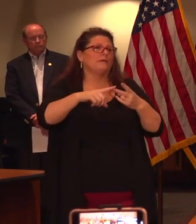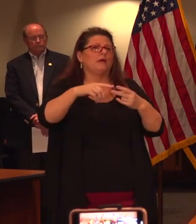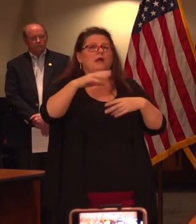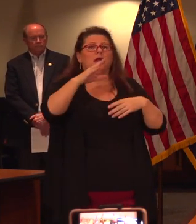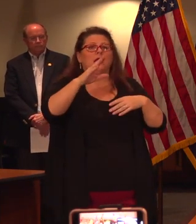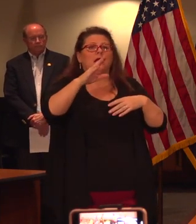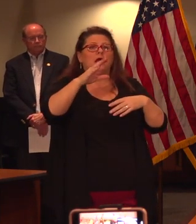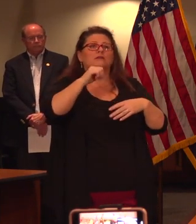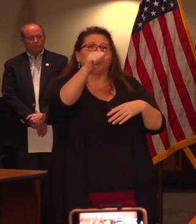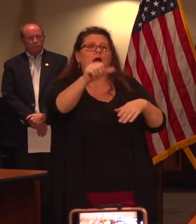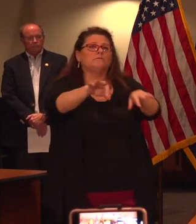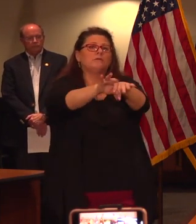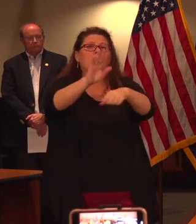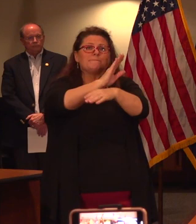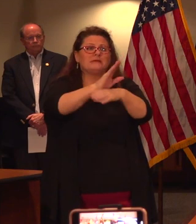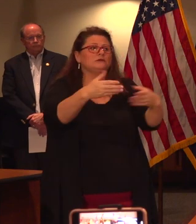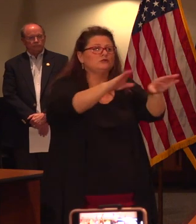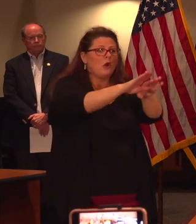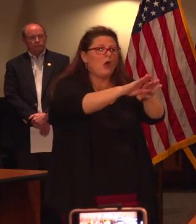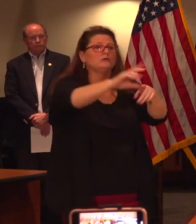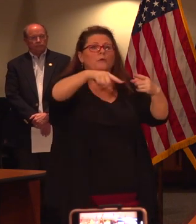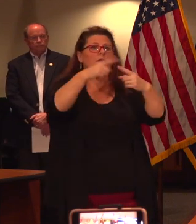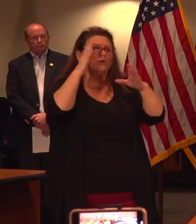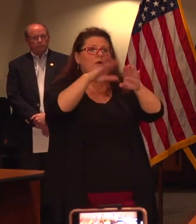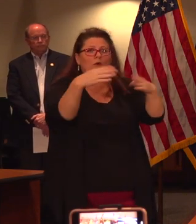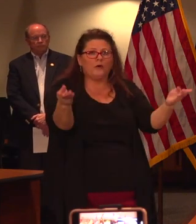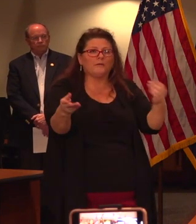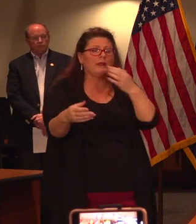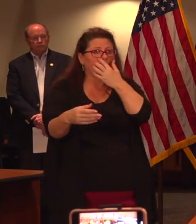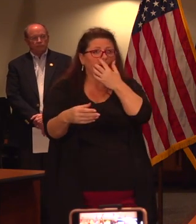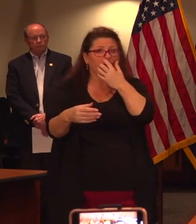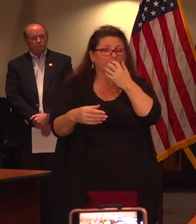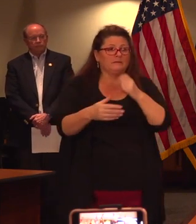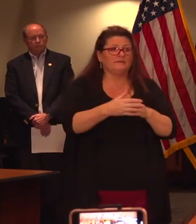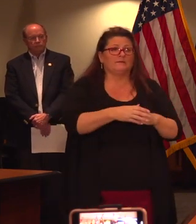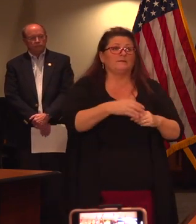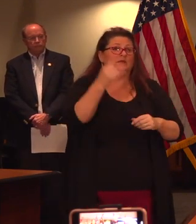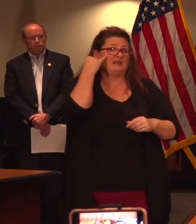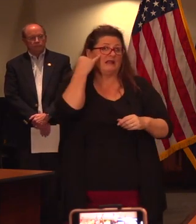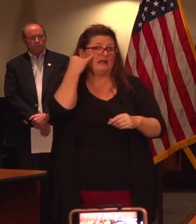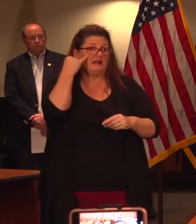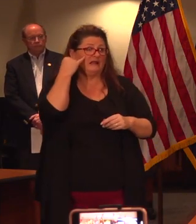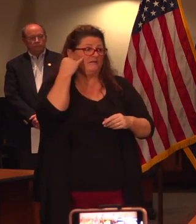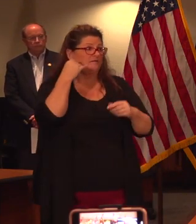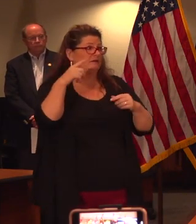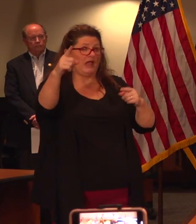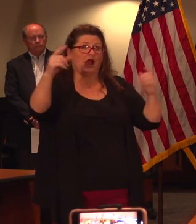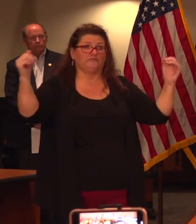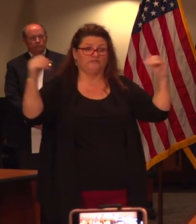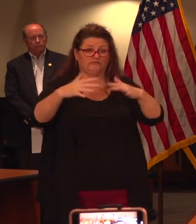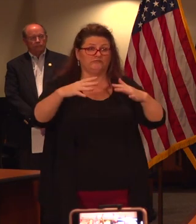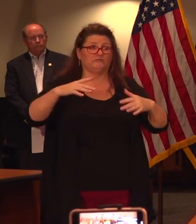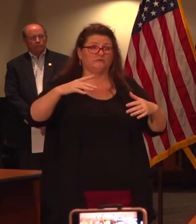do you envision that some of those restrictions could go away within a matter of weeks? When do you anticipate some of yes.